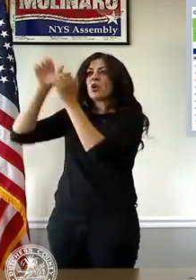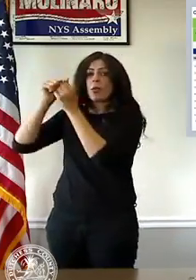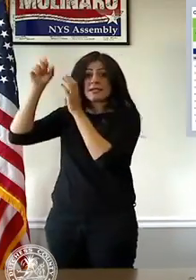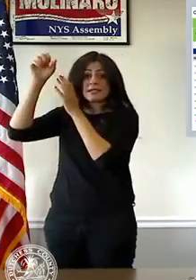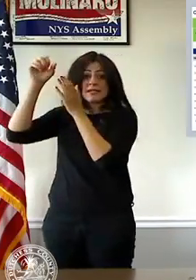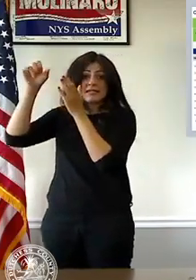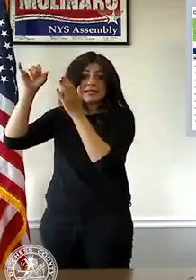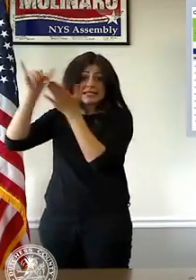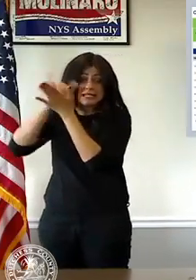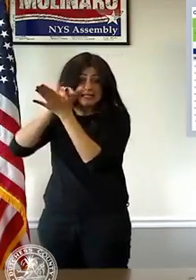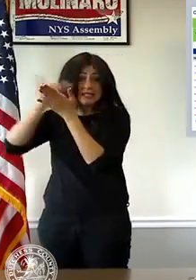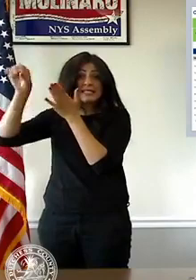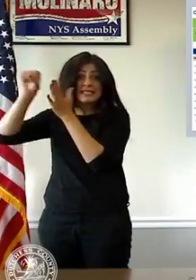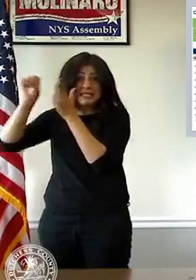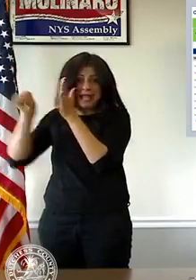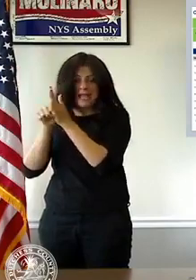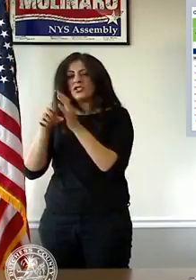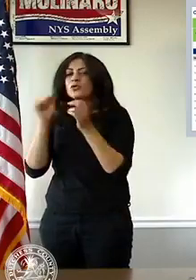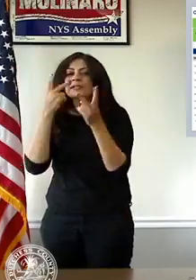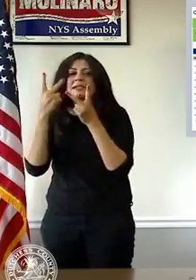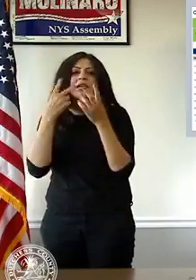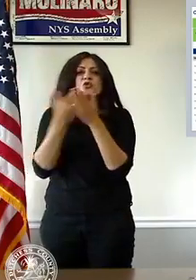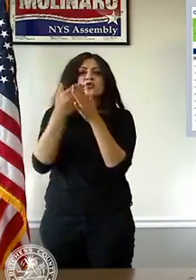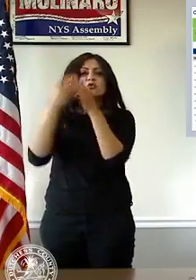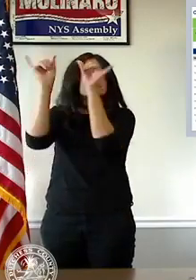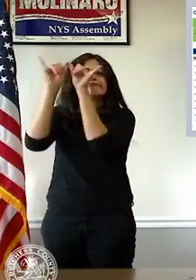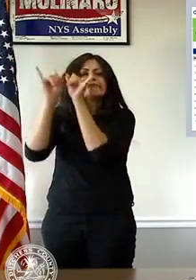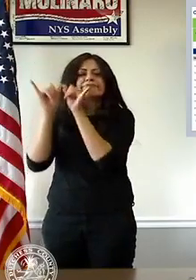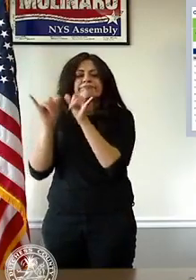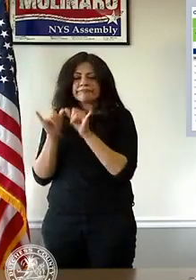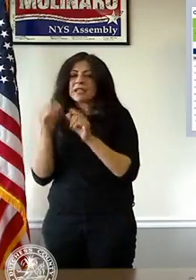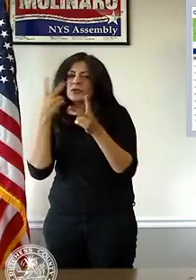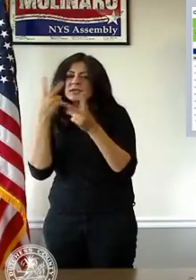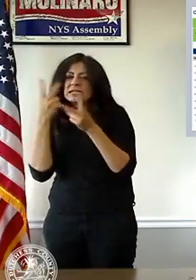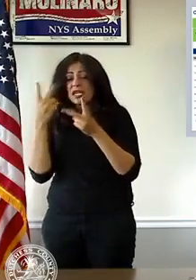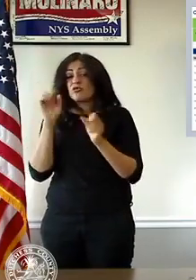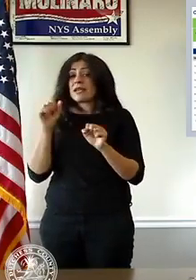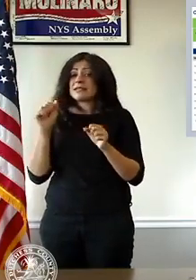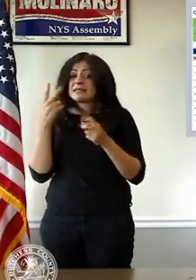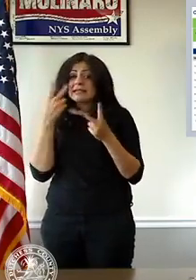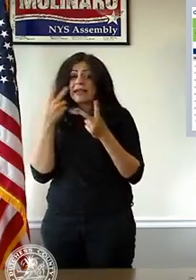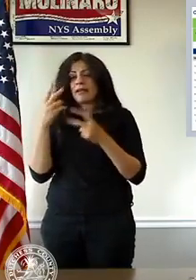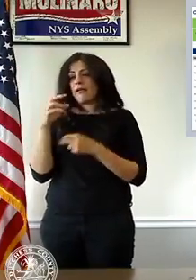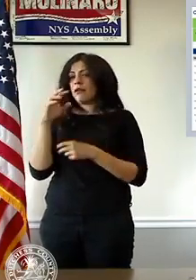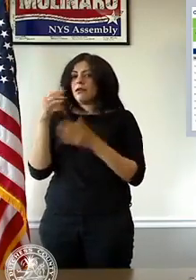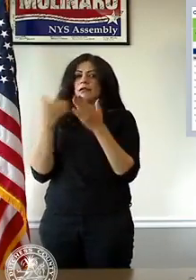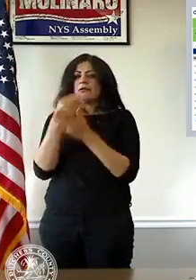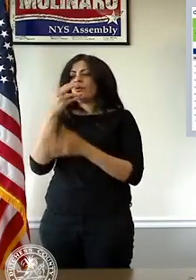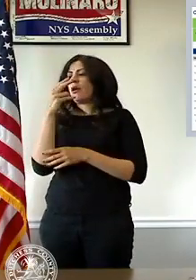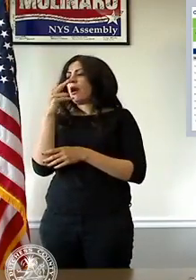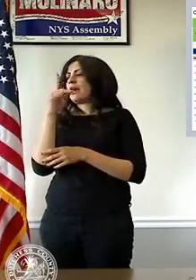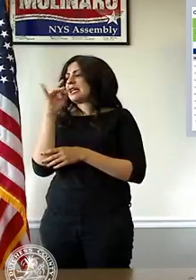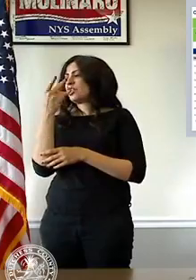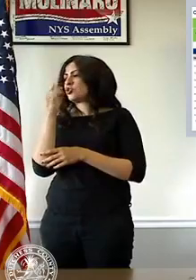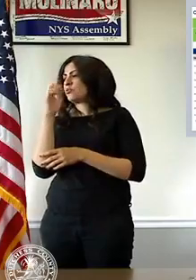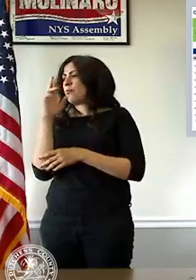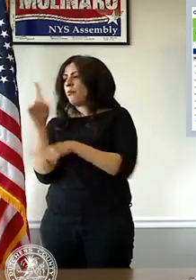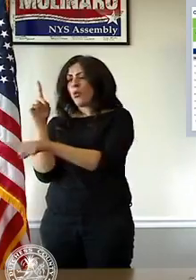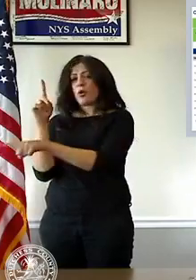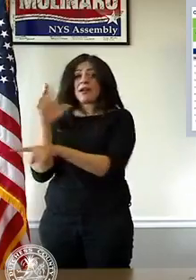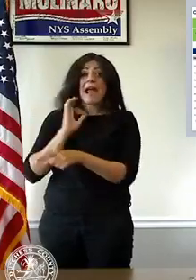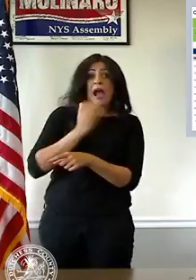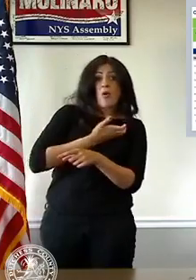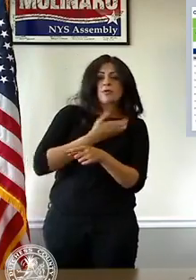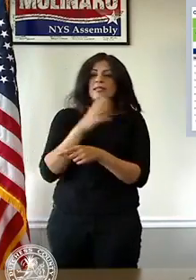using. So that'll be there. And in fact, you'll be able to see it too. You'll see it live on both our website and the New York